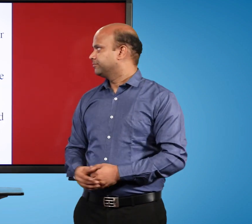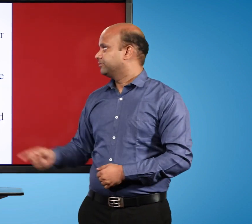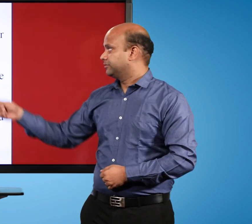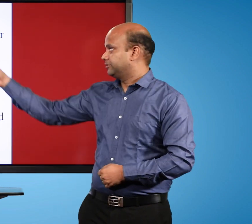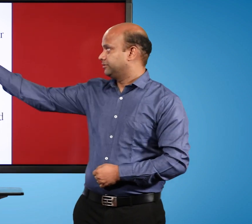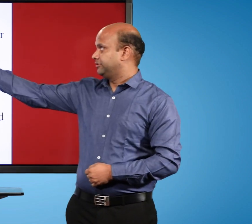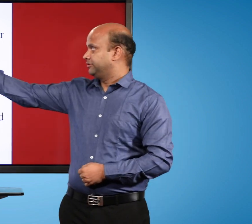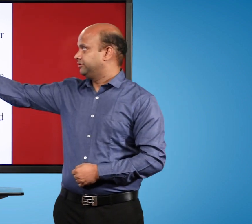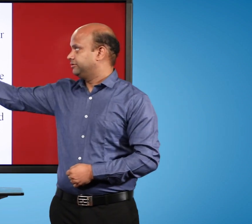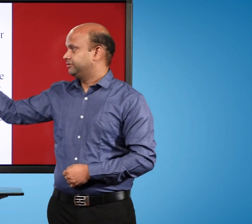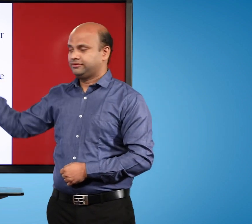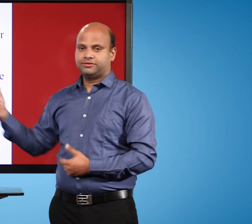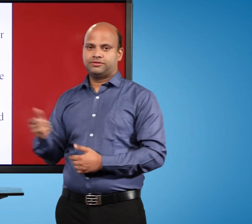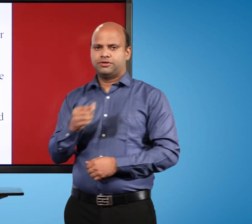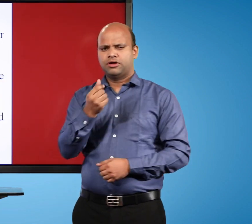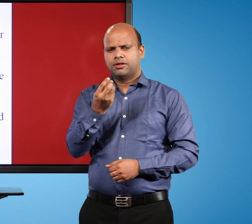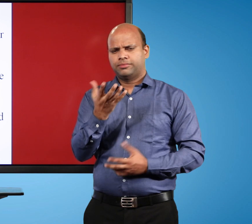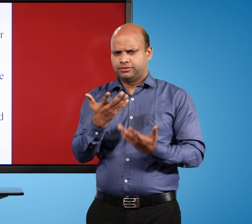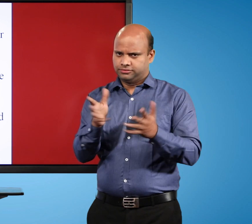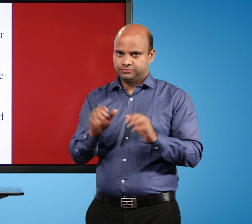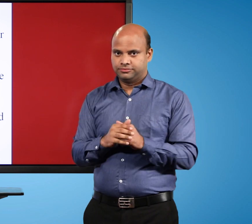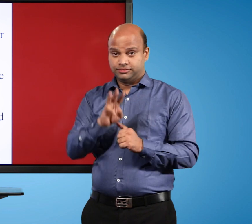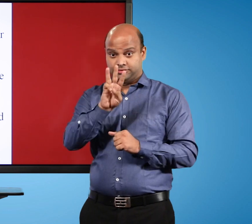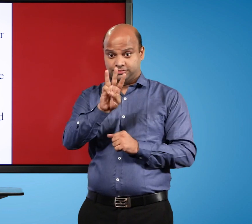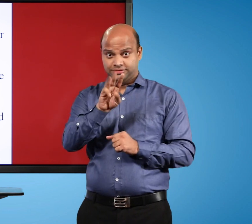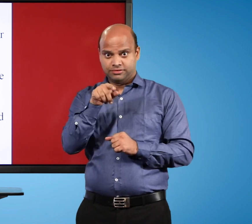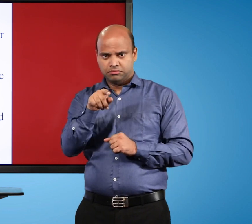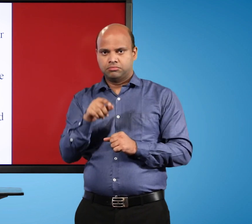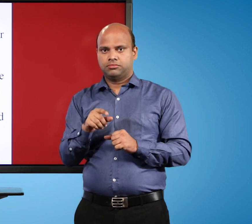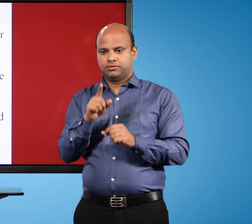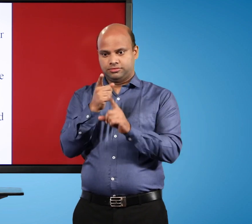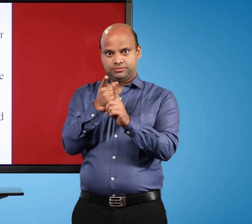The number 3 has a predecessor and a successor.